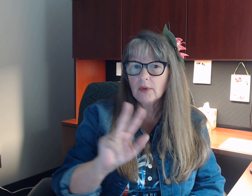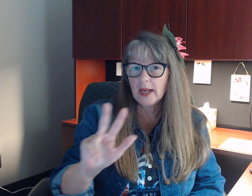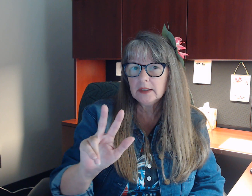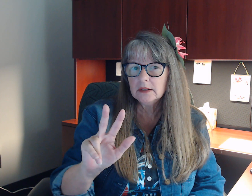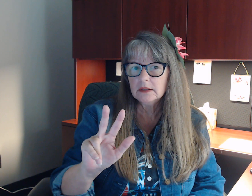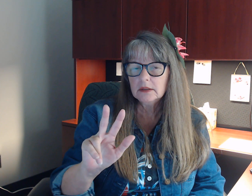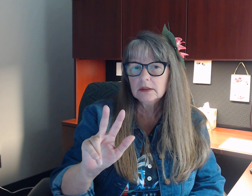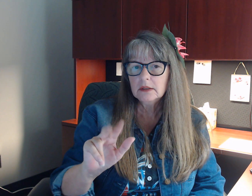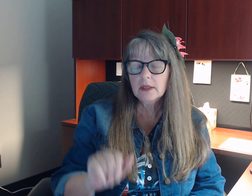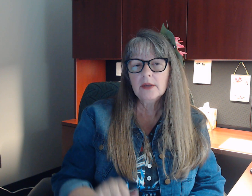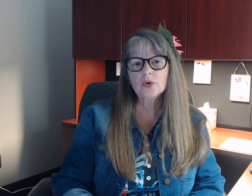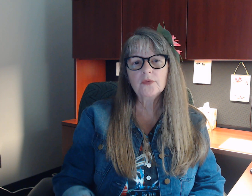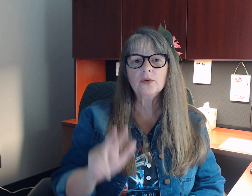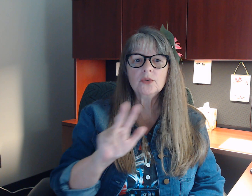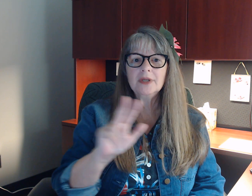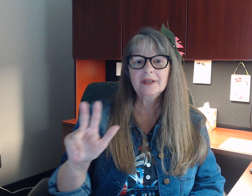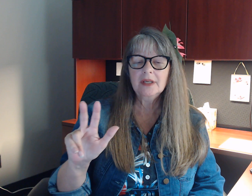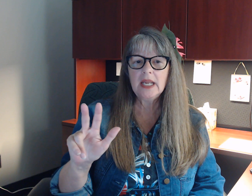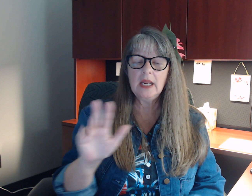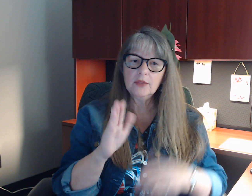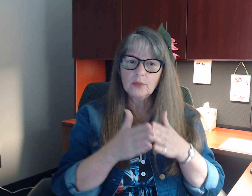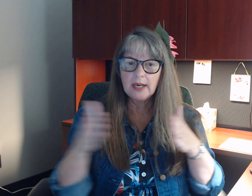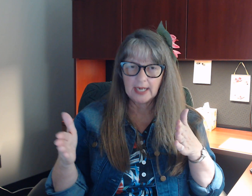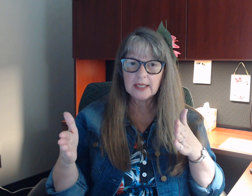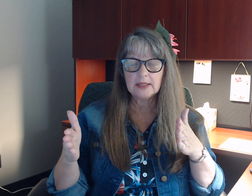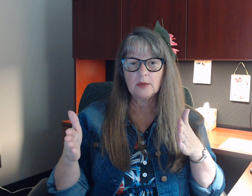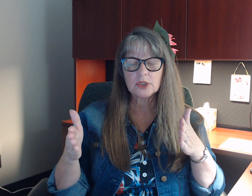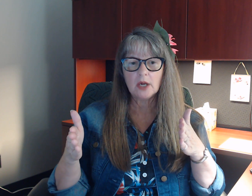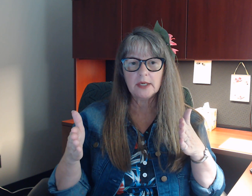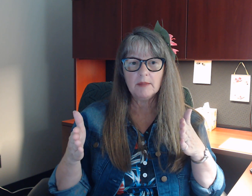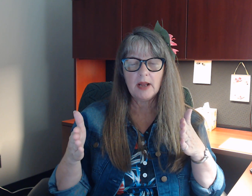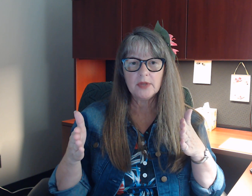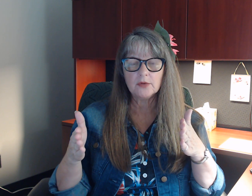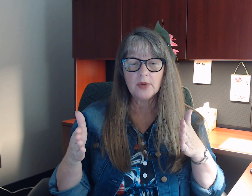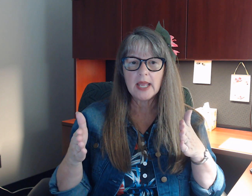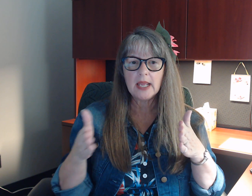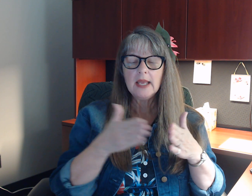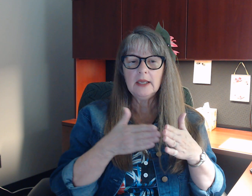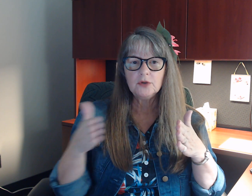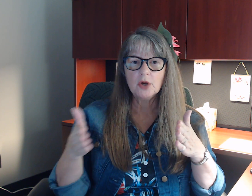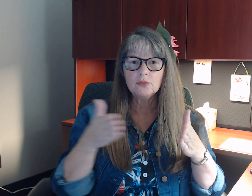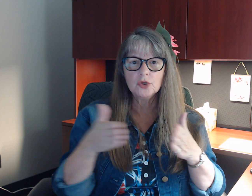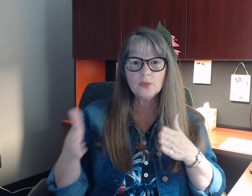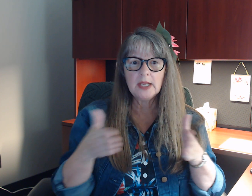right? So if you don't do it in the right etiquette that I was talking about the other day, if you don't do it in